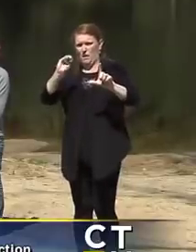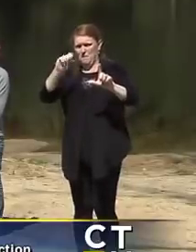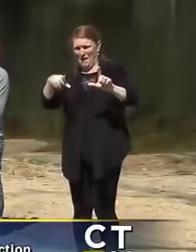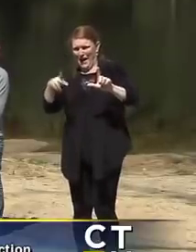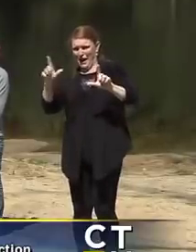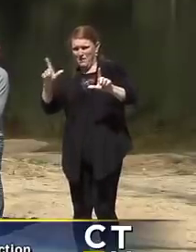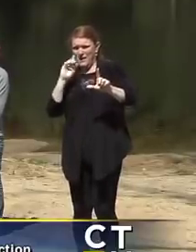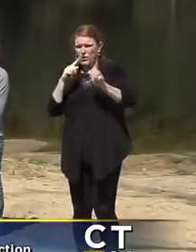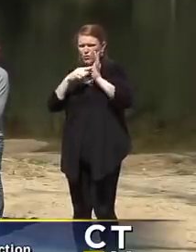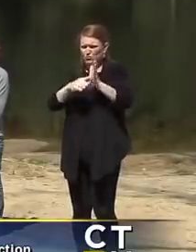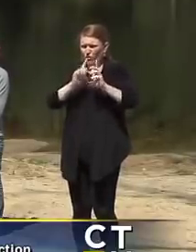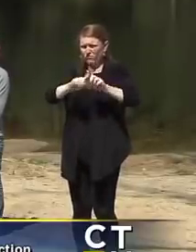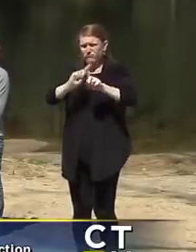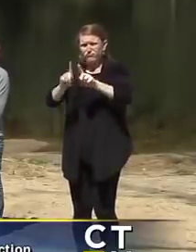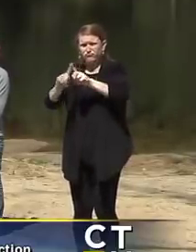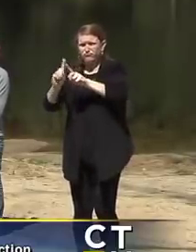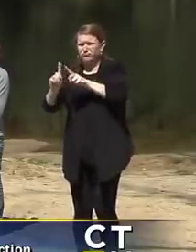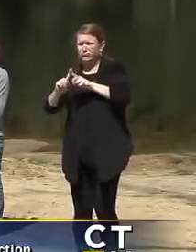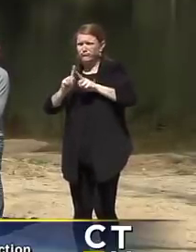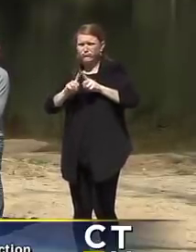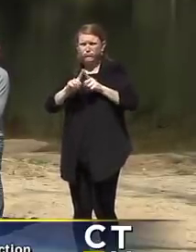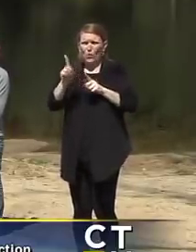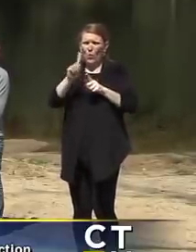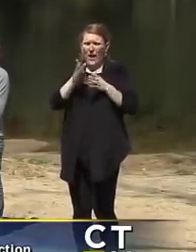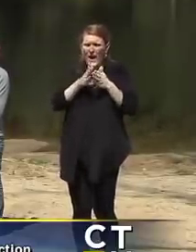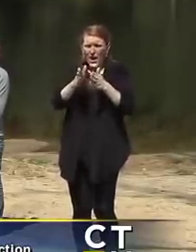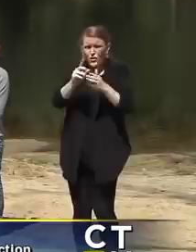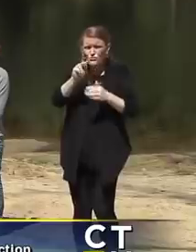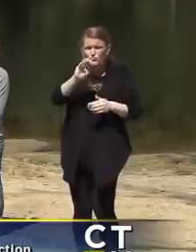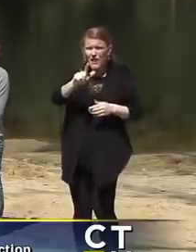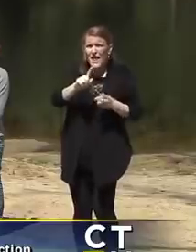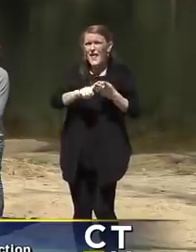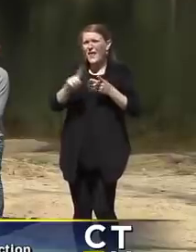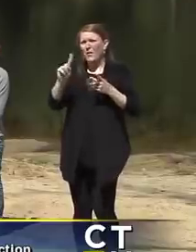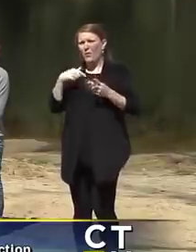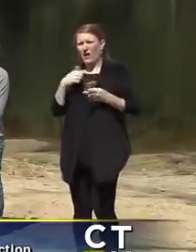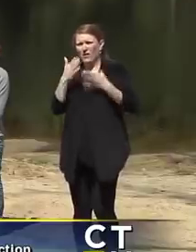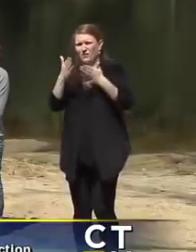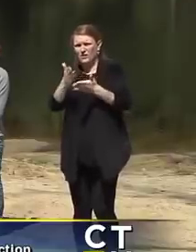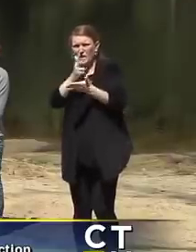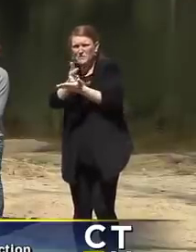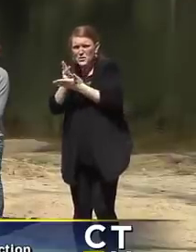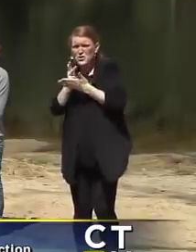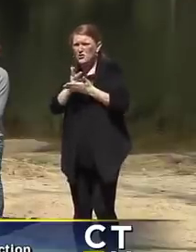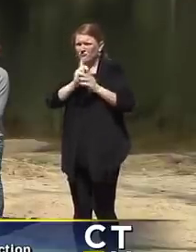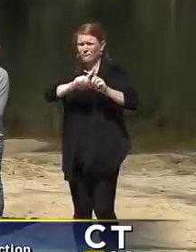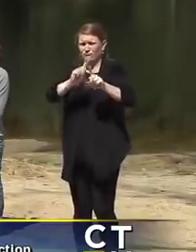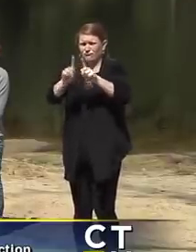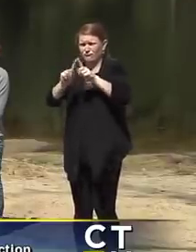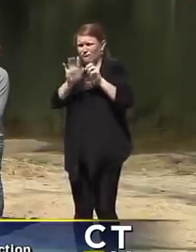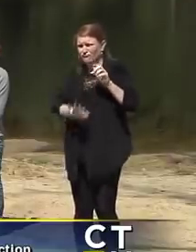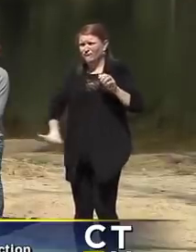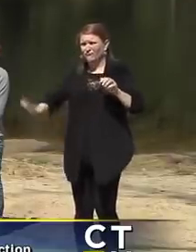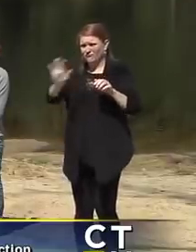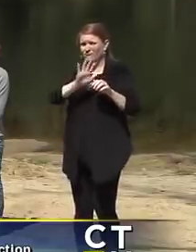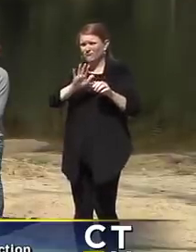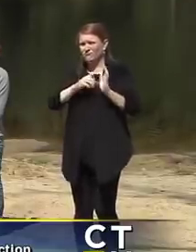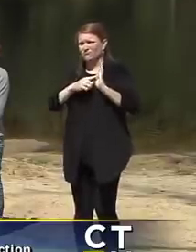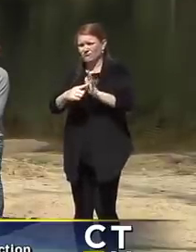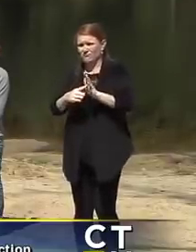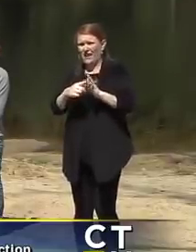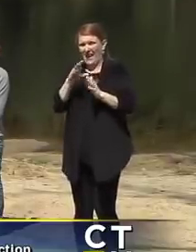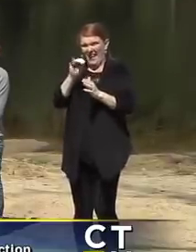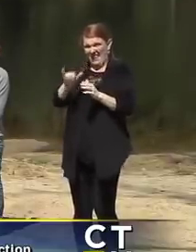places to park. That's supported in part by the Connecticut Department of Environment and Energy and